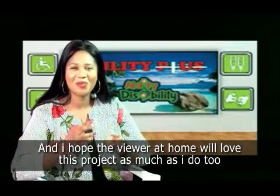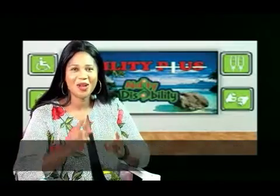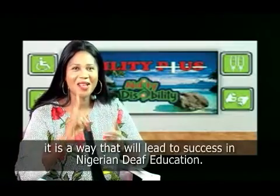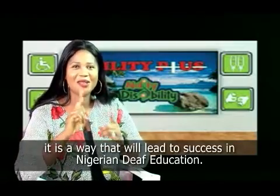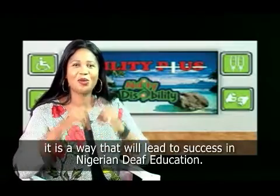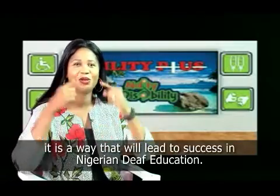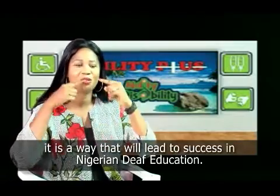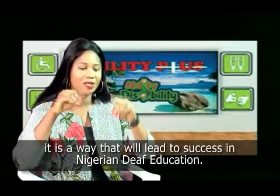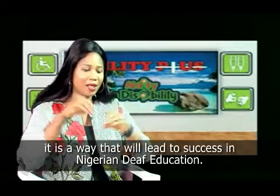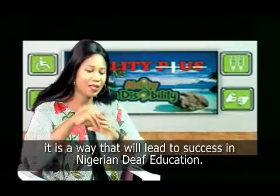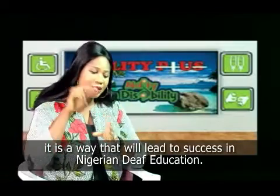It is a